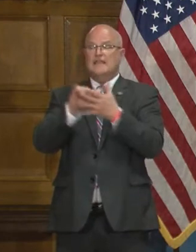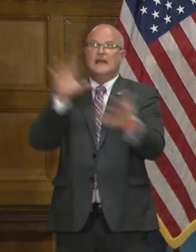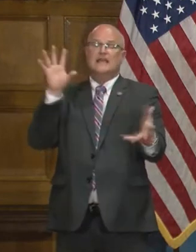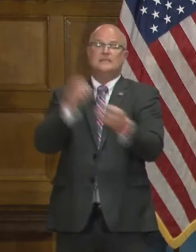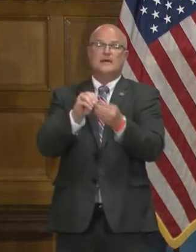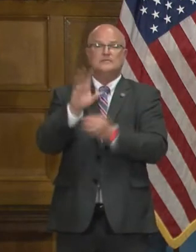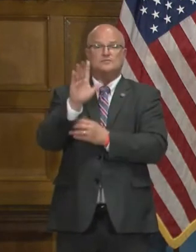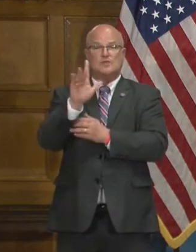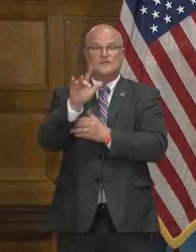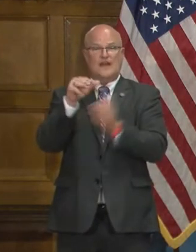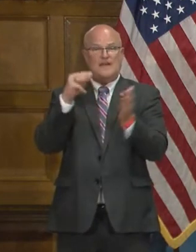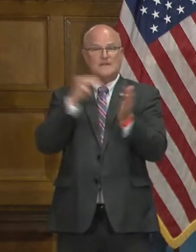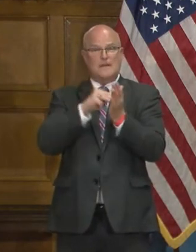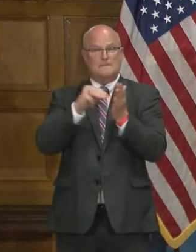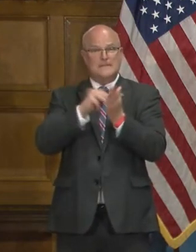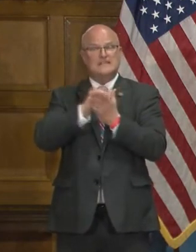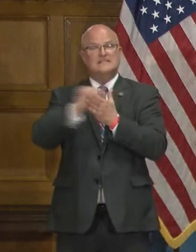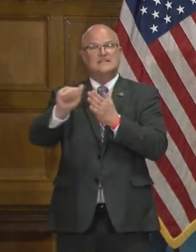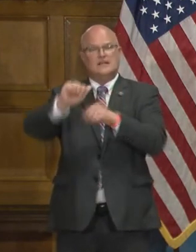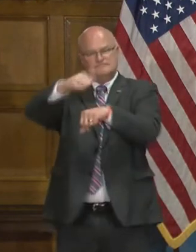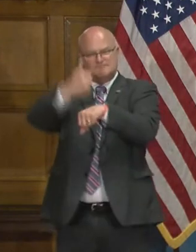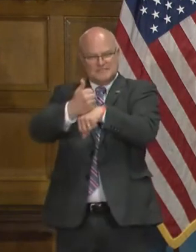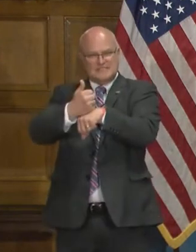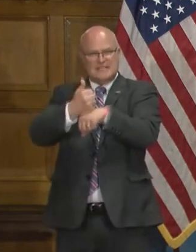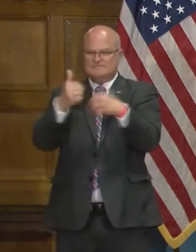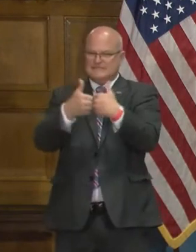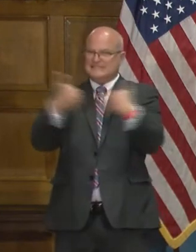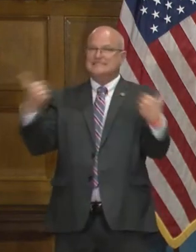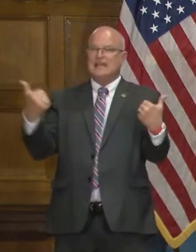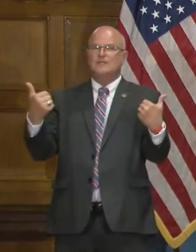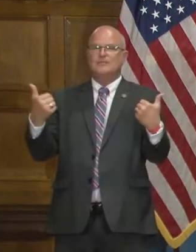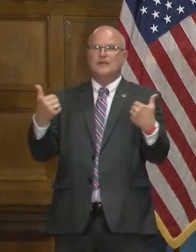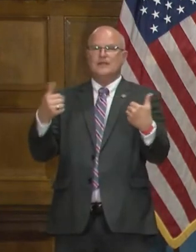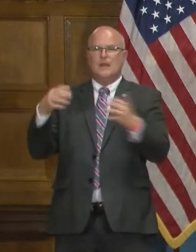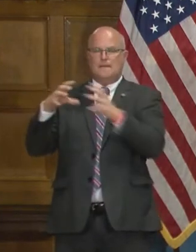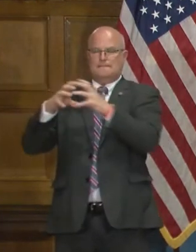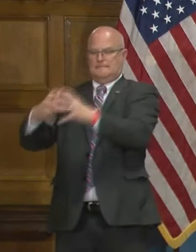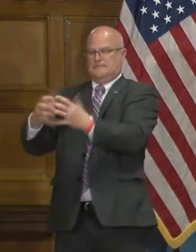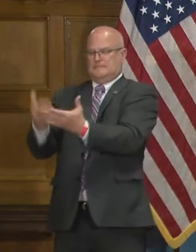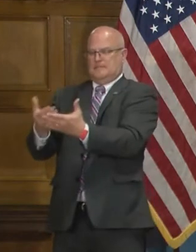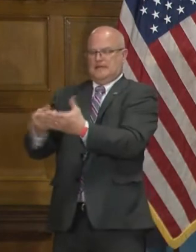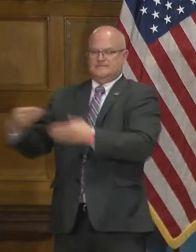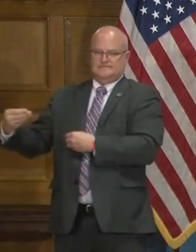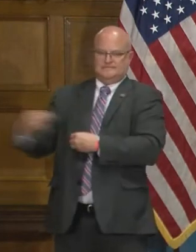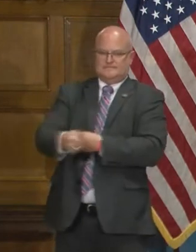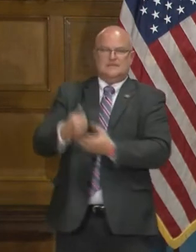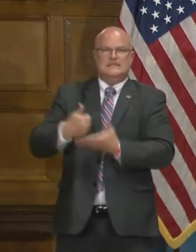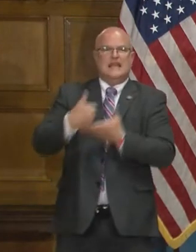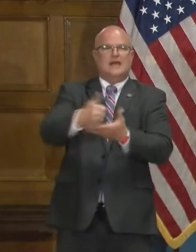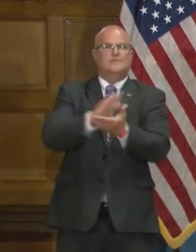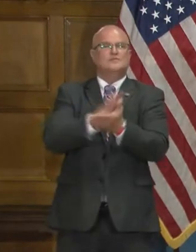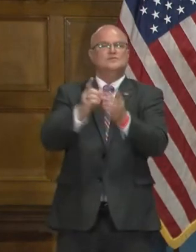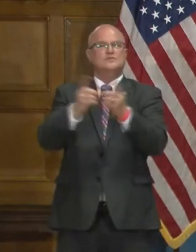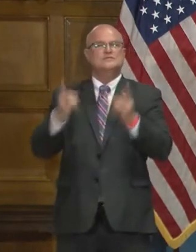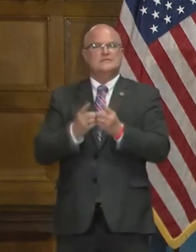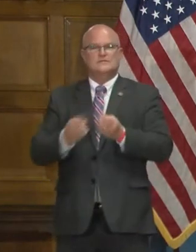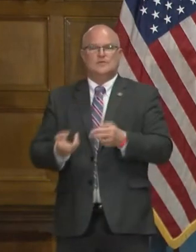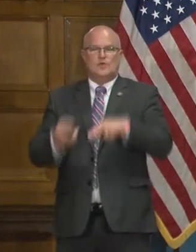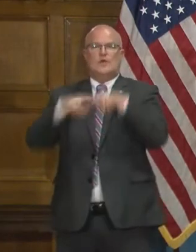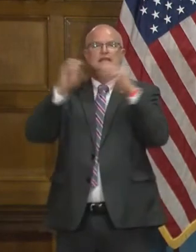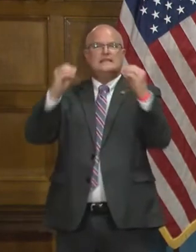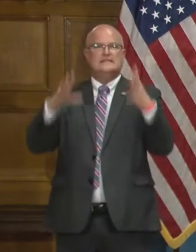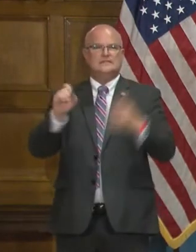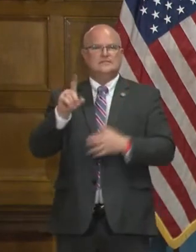combines with $25 million that is set a separate pool of money to help those school districts raise their